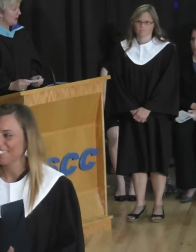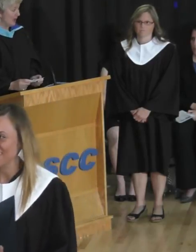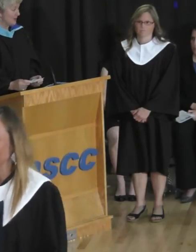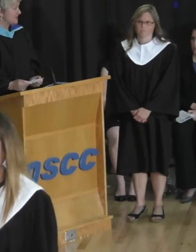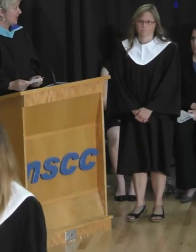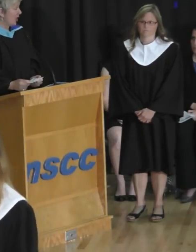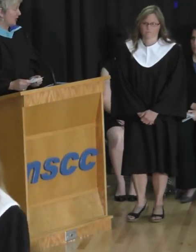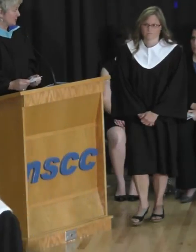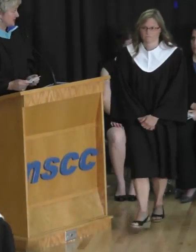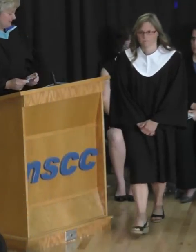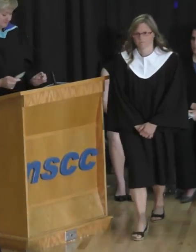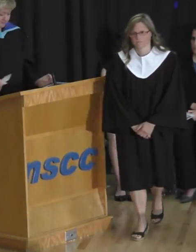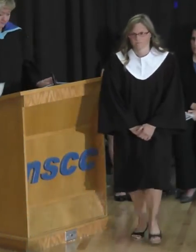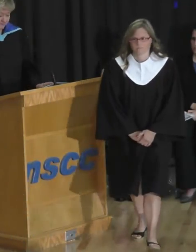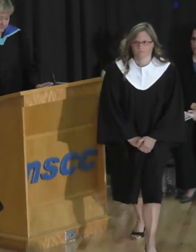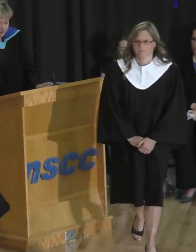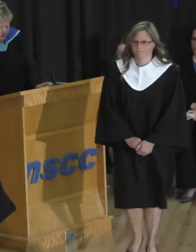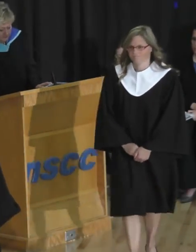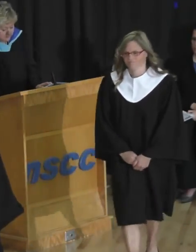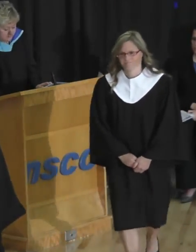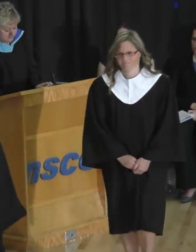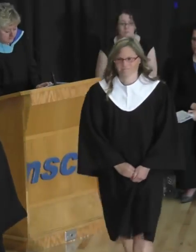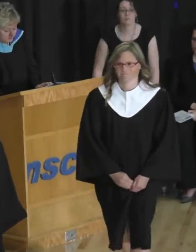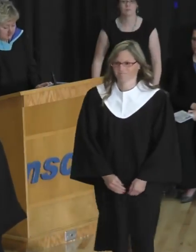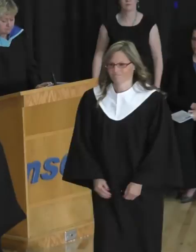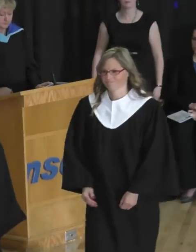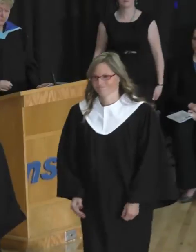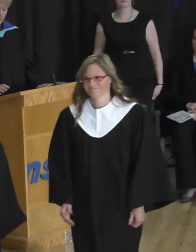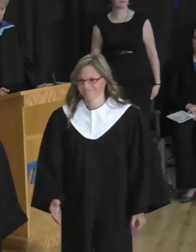Carol Wilcox, honors.